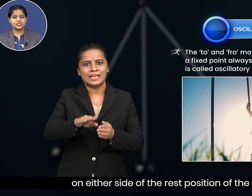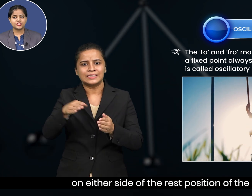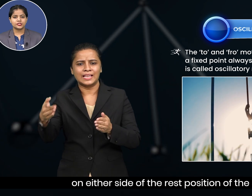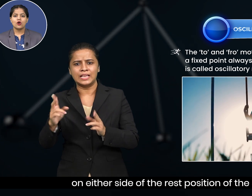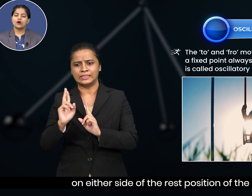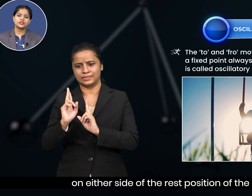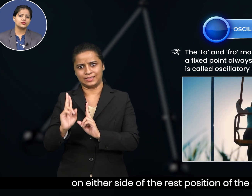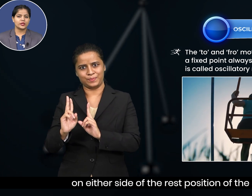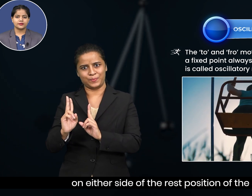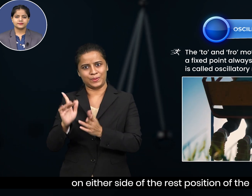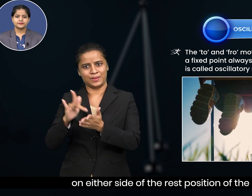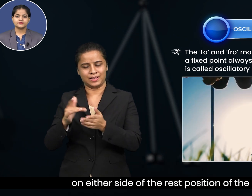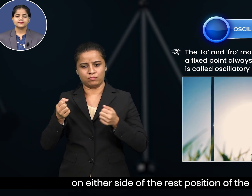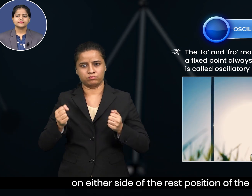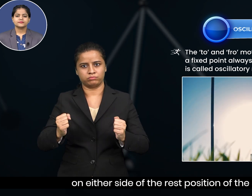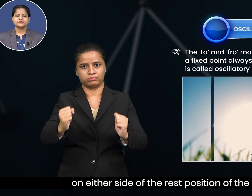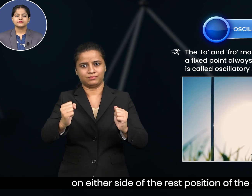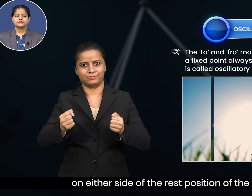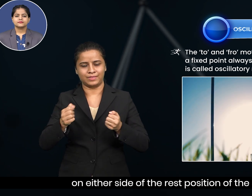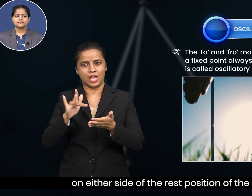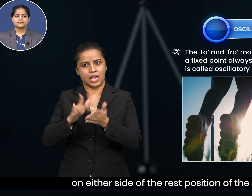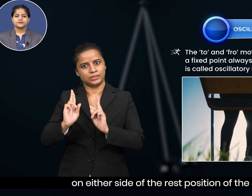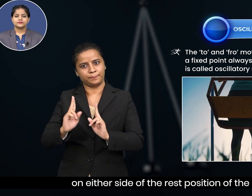rest position of the swing.